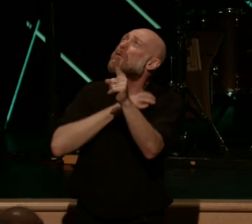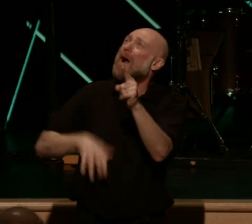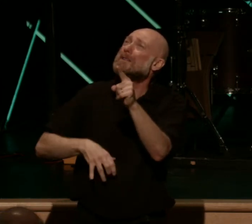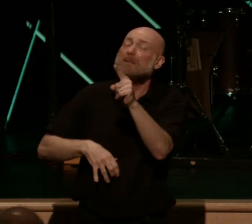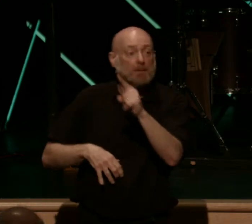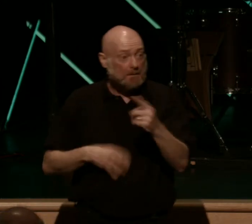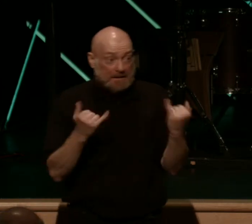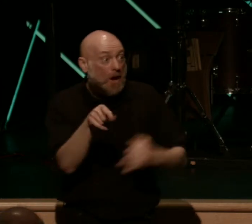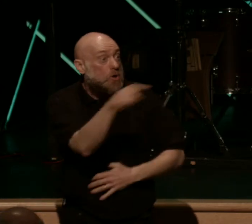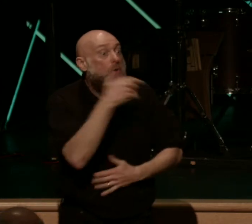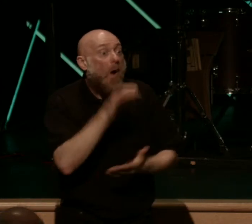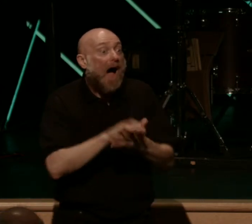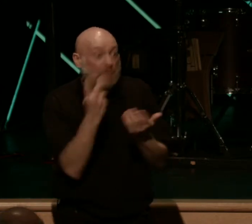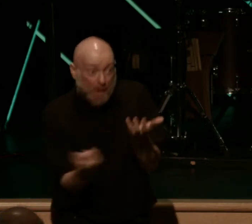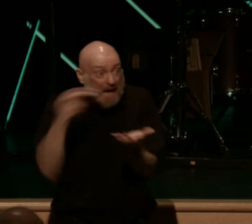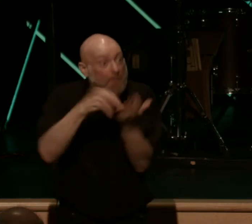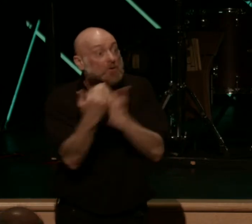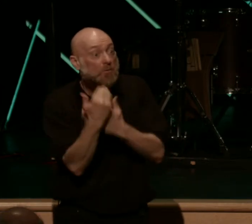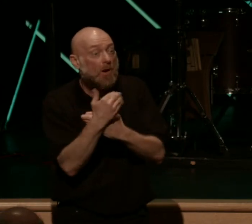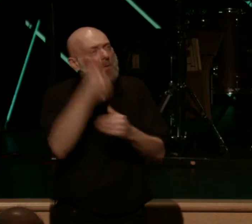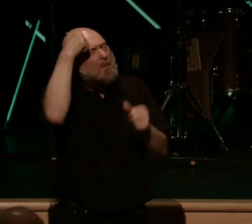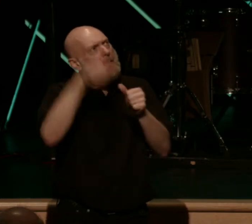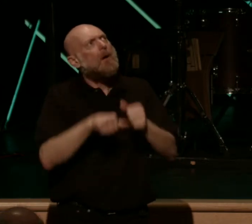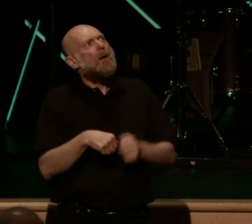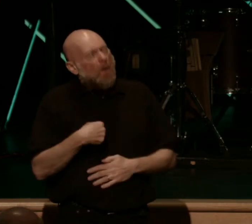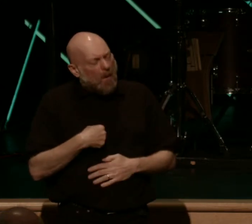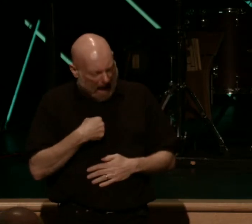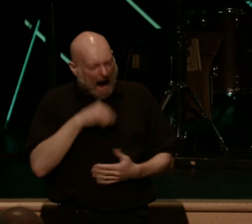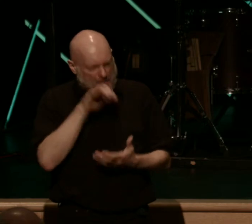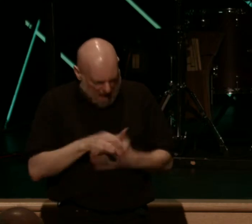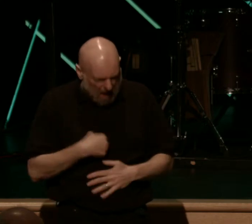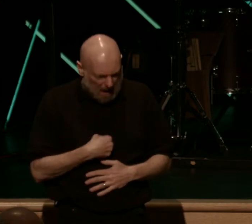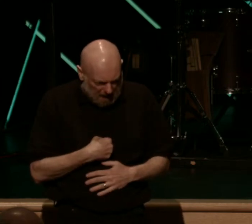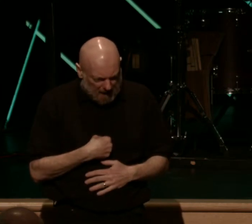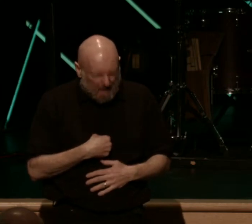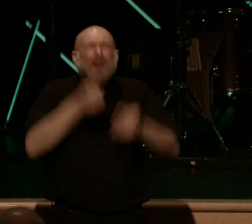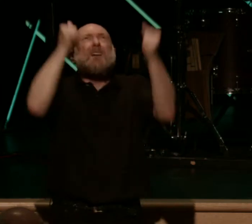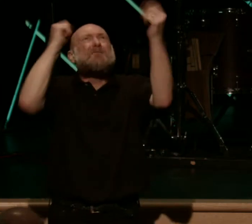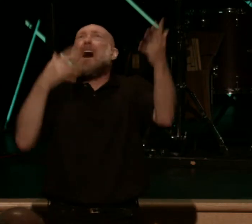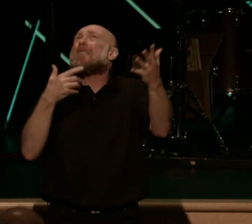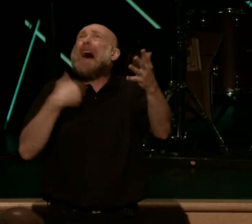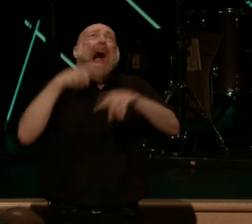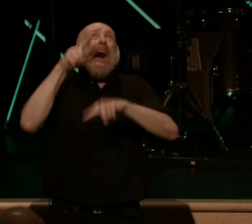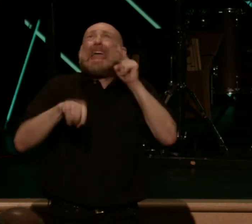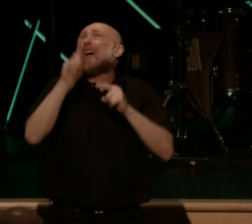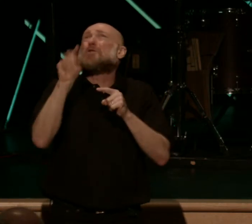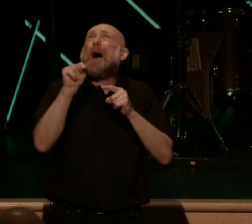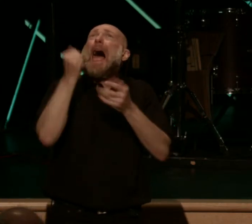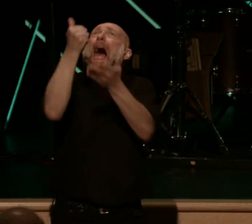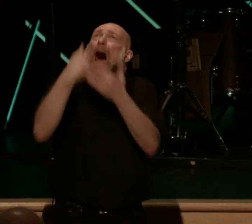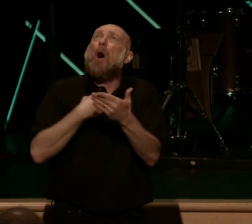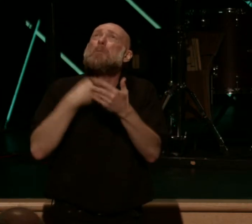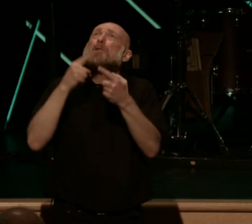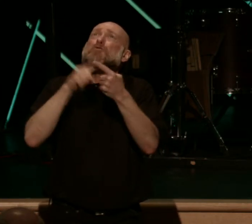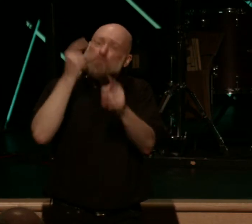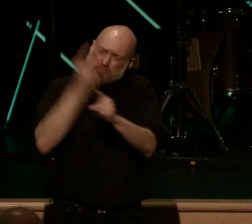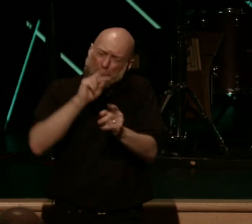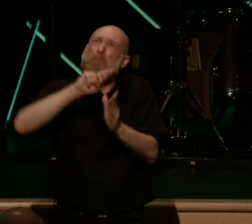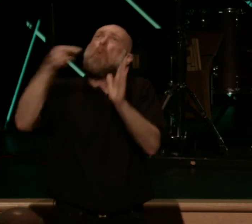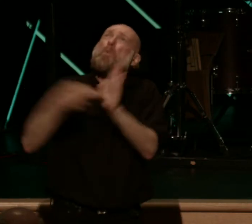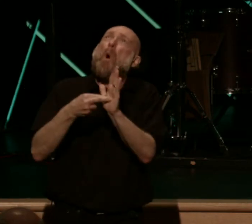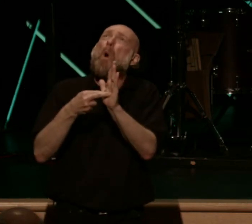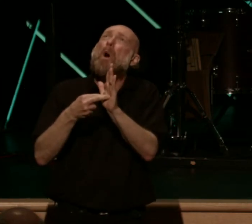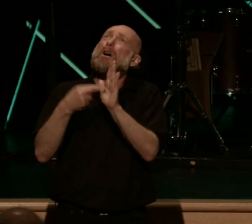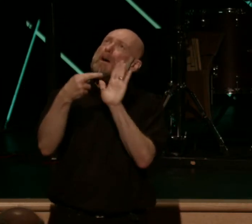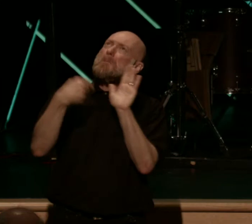Wives, did you wake up this morning and remember that you're married and say, oh, Father, I can't do this. Would you please help me to portray the